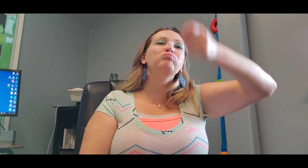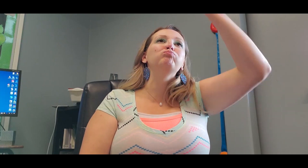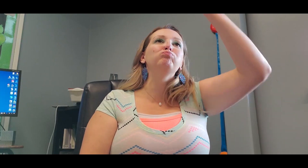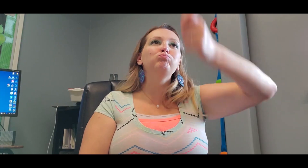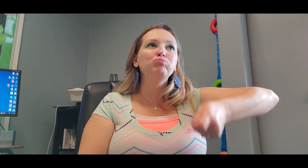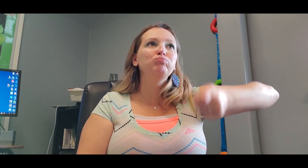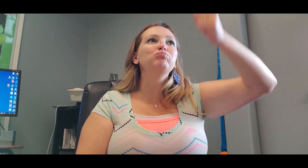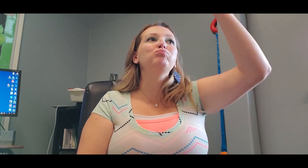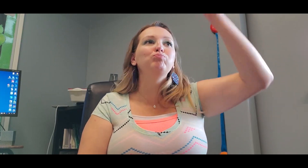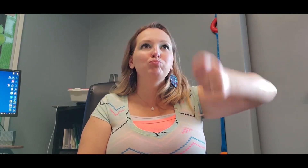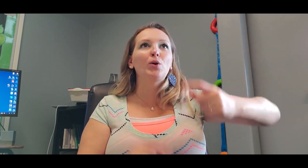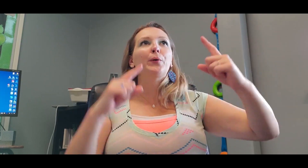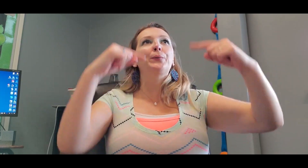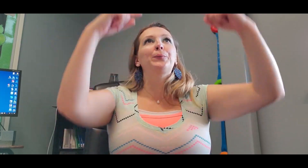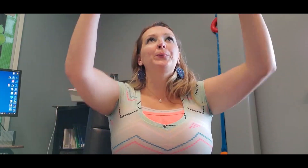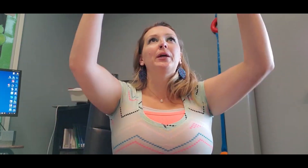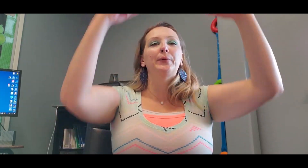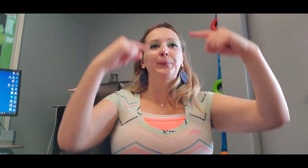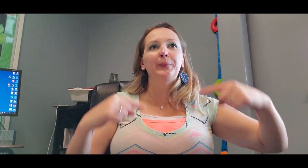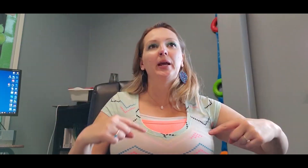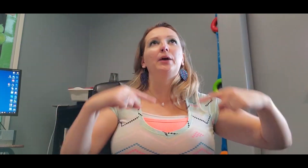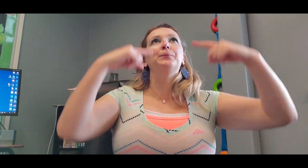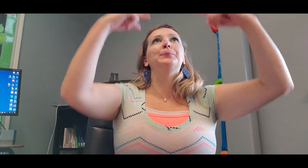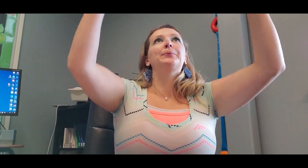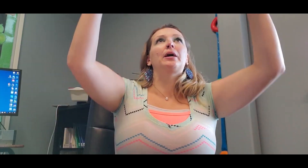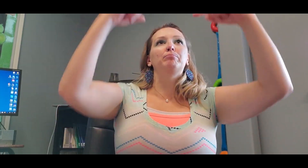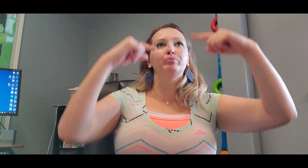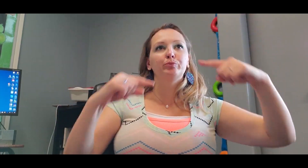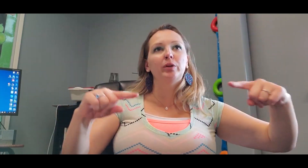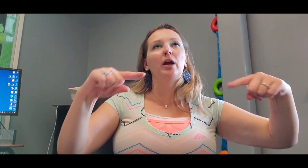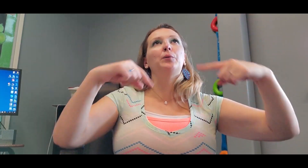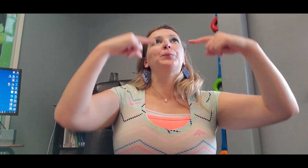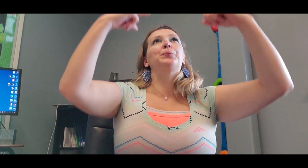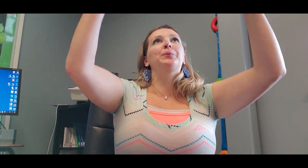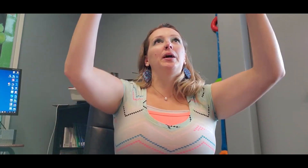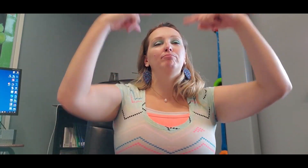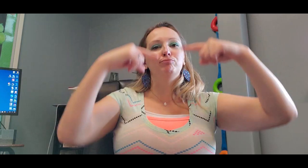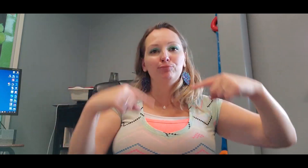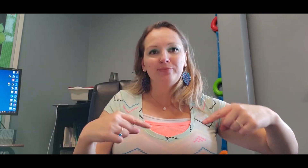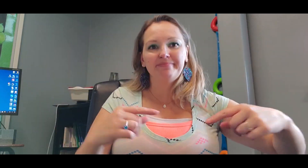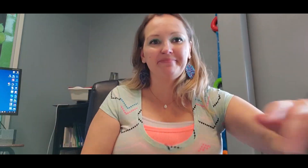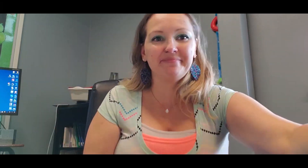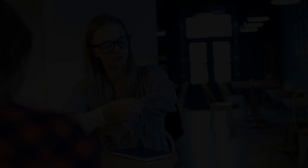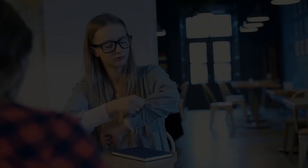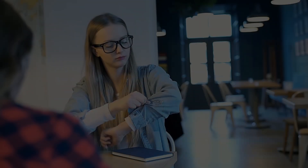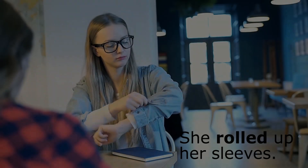using the paint roller instead of doing it by hand. You can go from bottom to top and get it done.